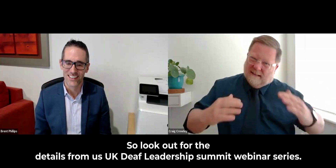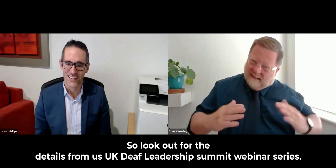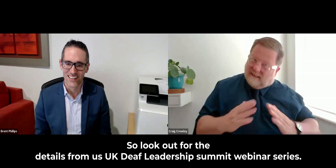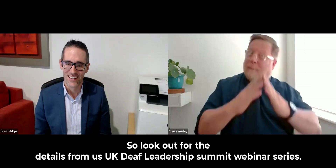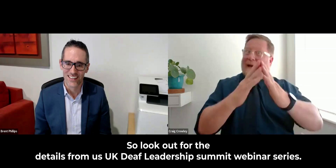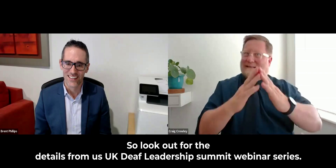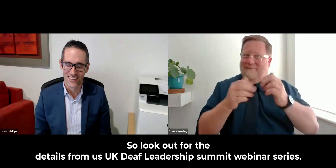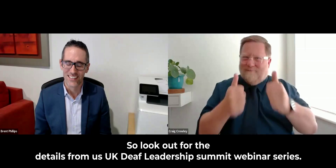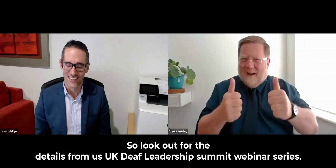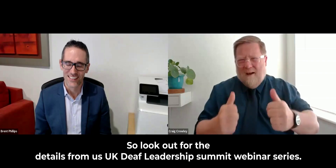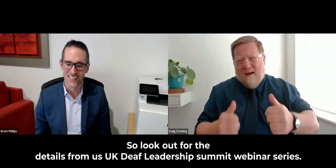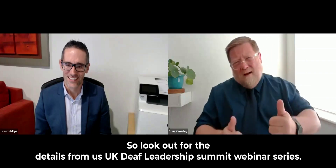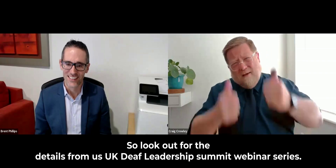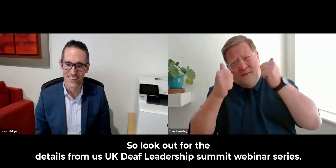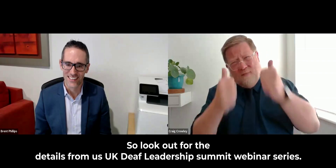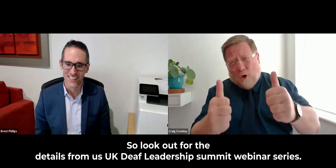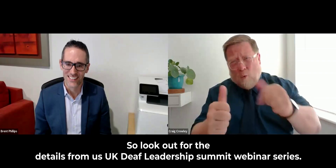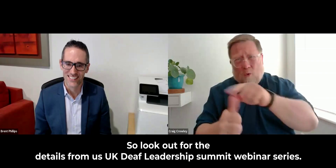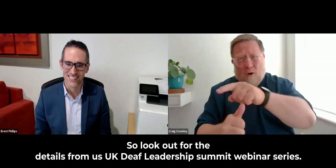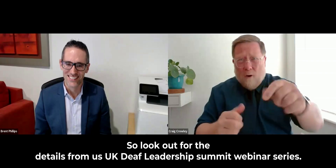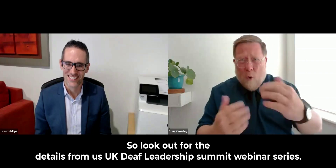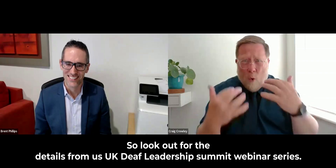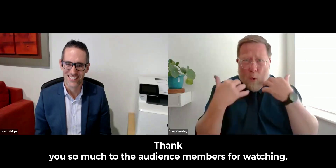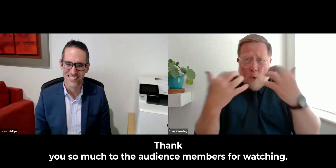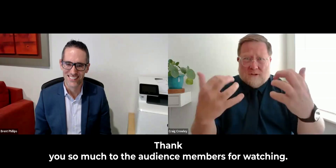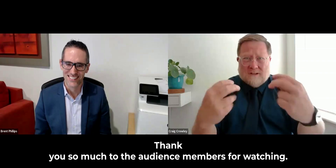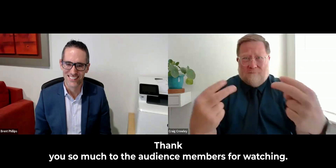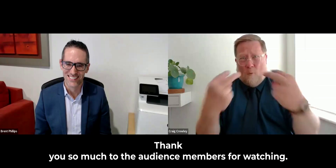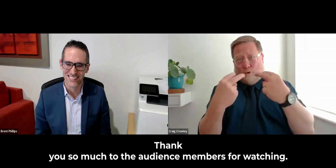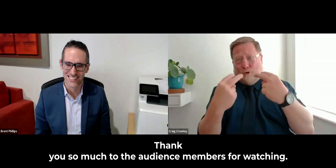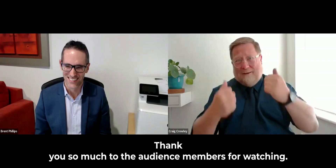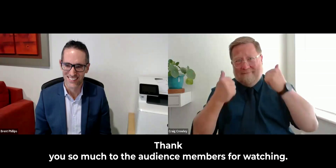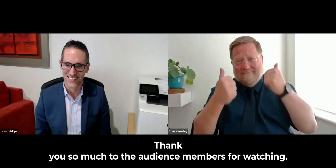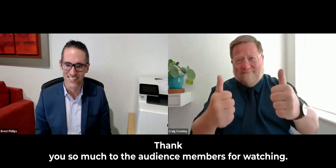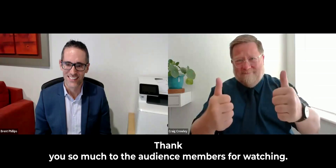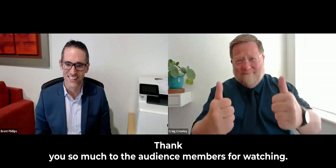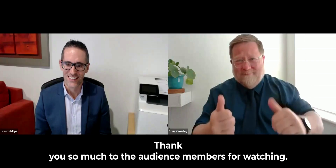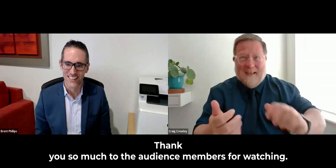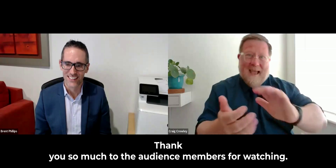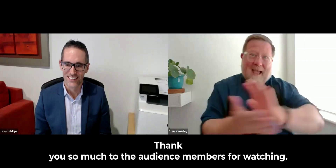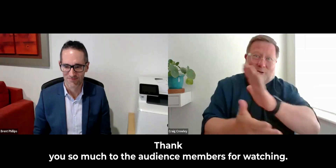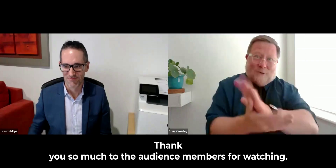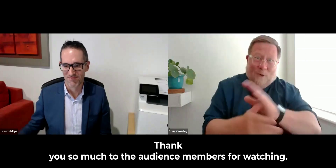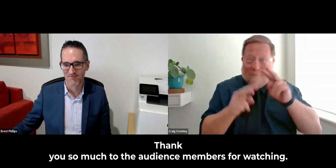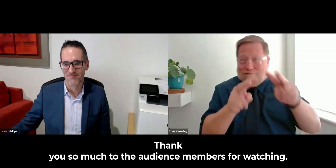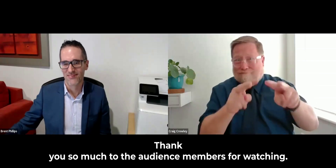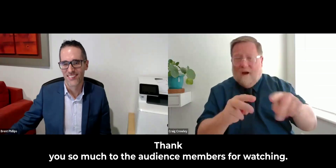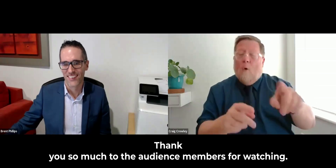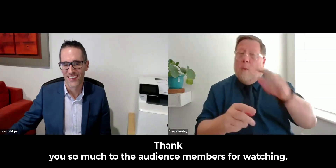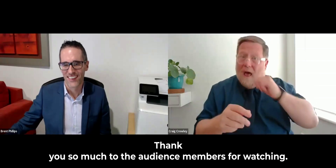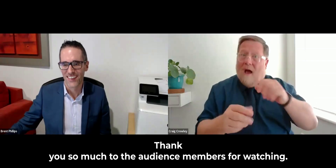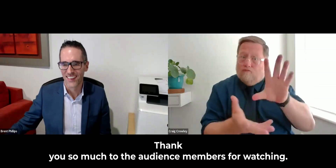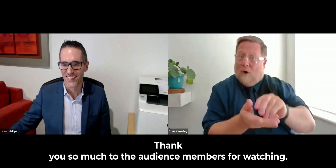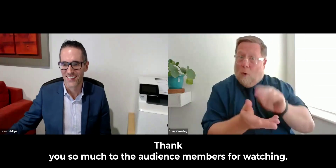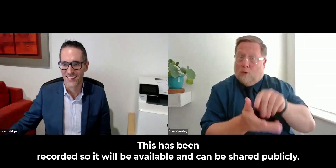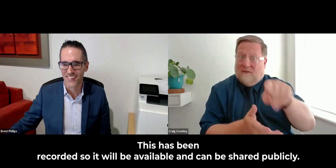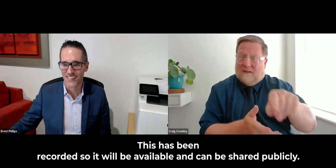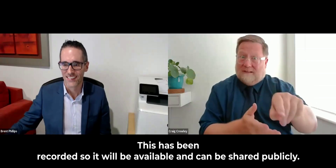Deaf Leadership Summit webinar series. Thank you so much to the audience members for watching.